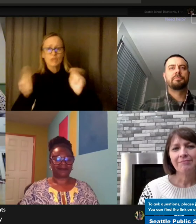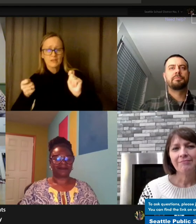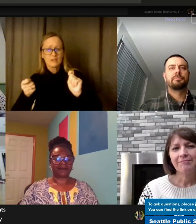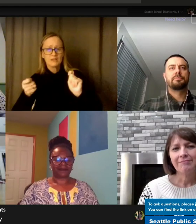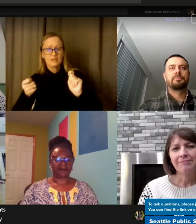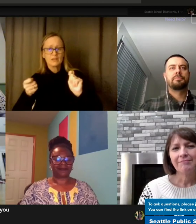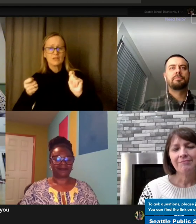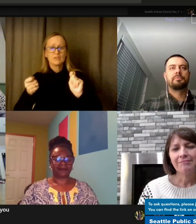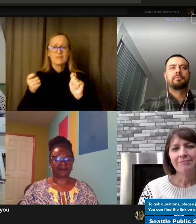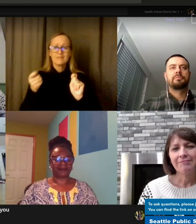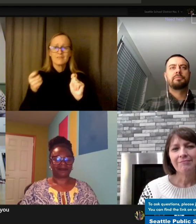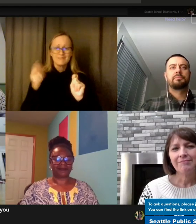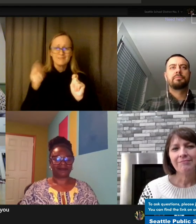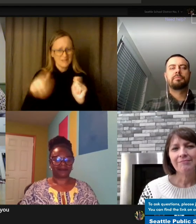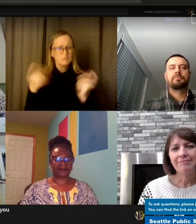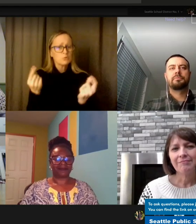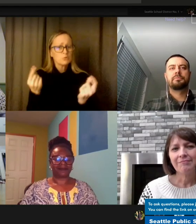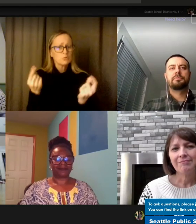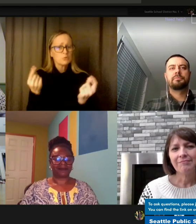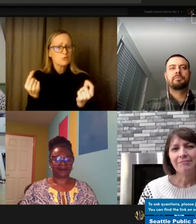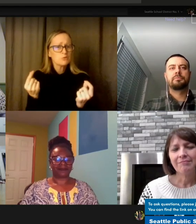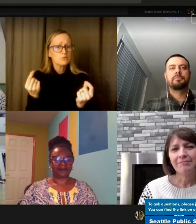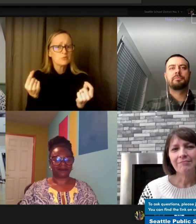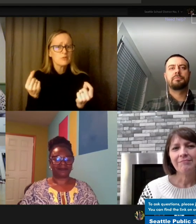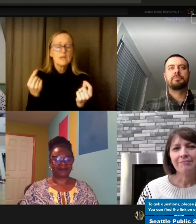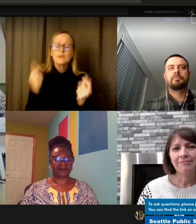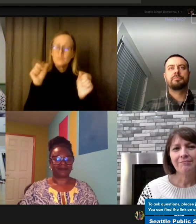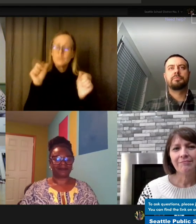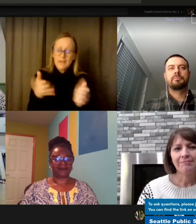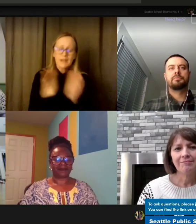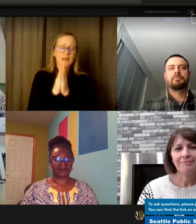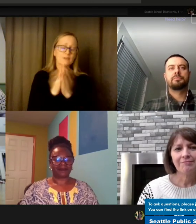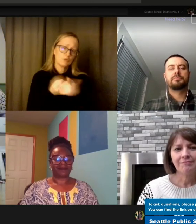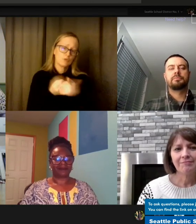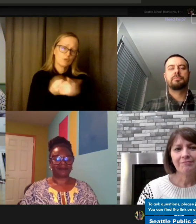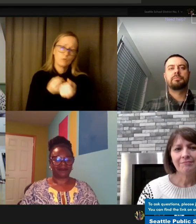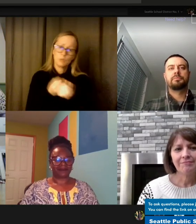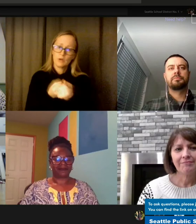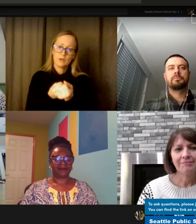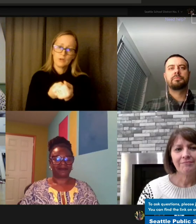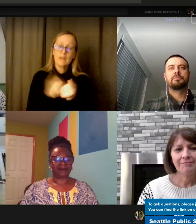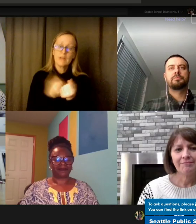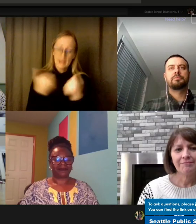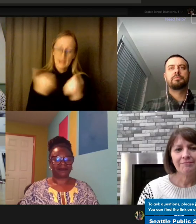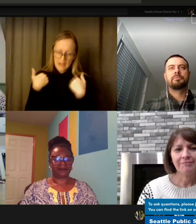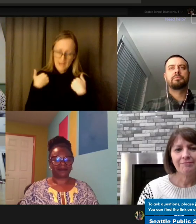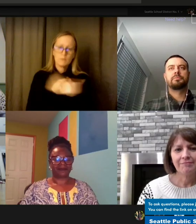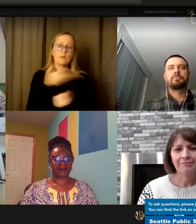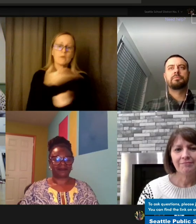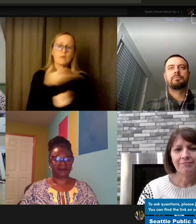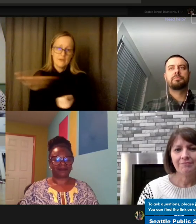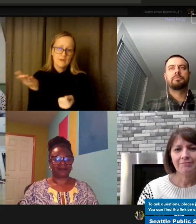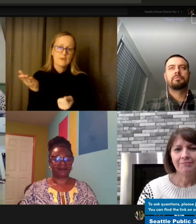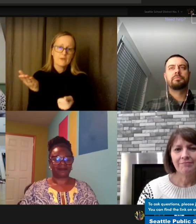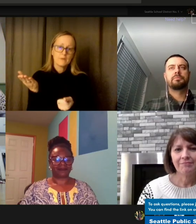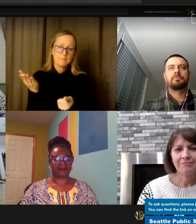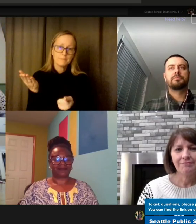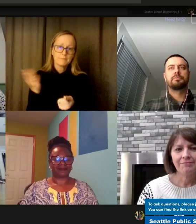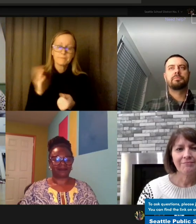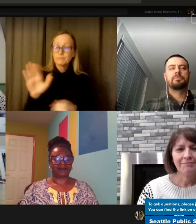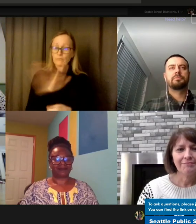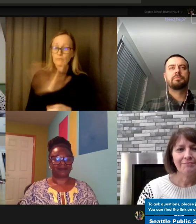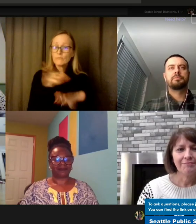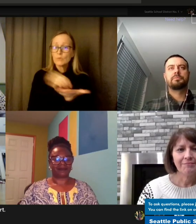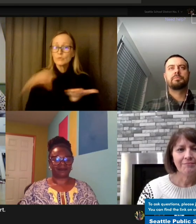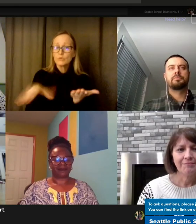think through that you can ask for support, it's there, and that your child's case manager, special education